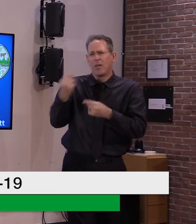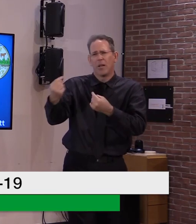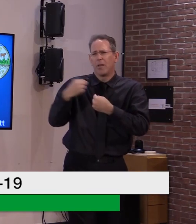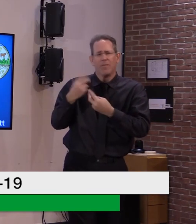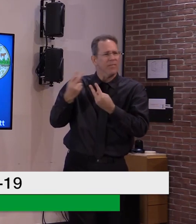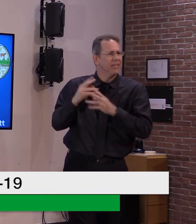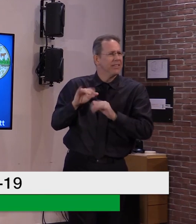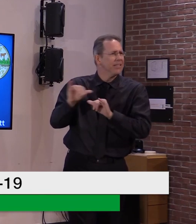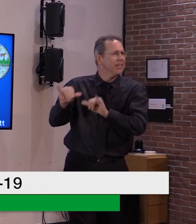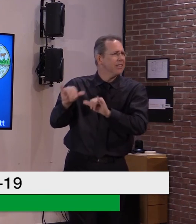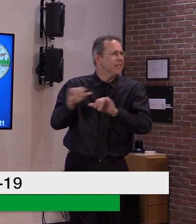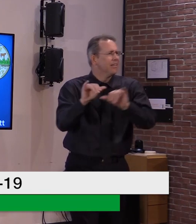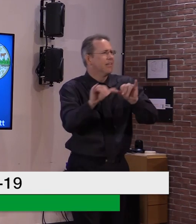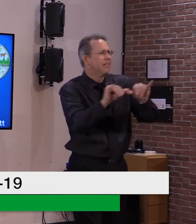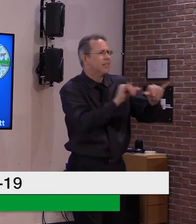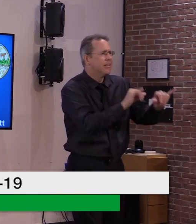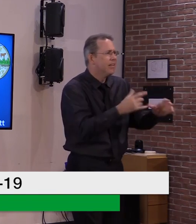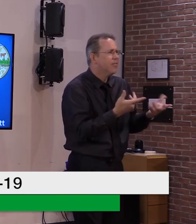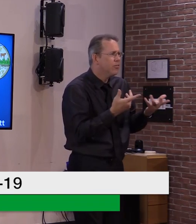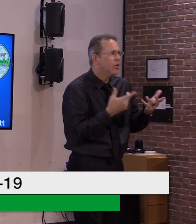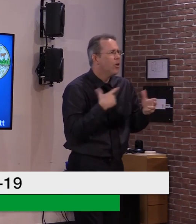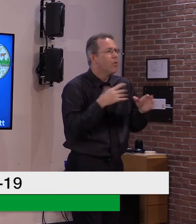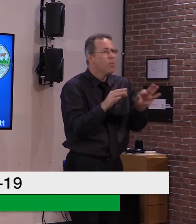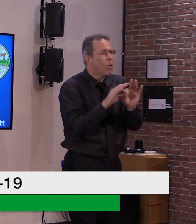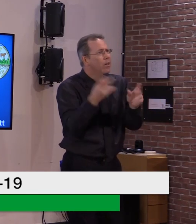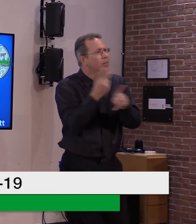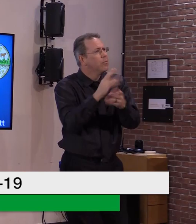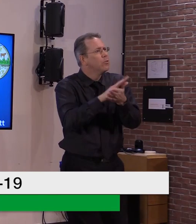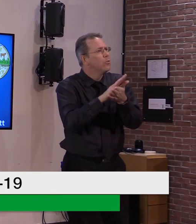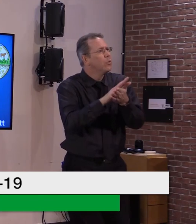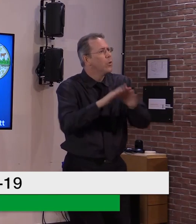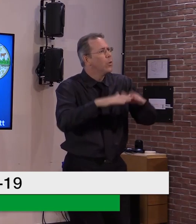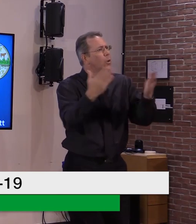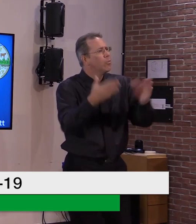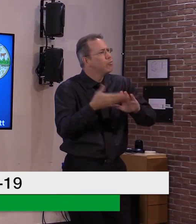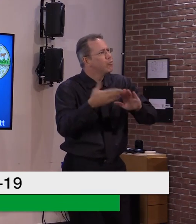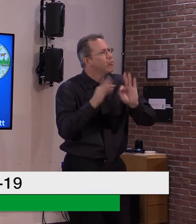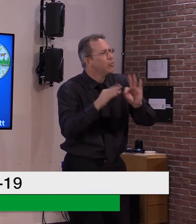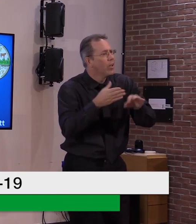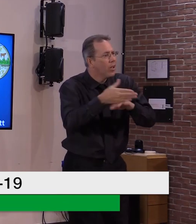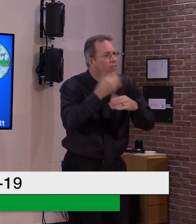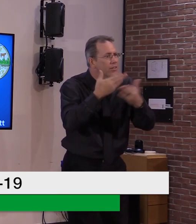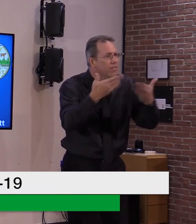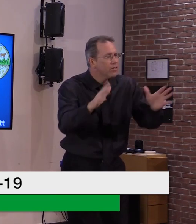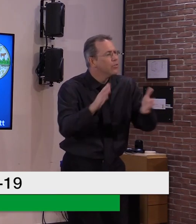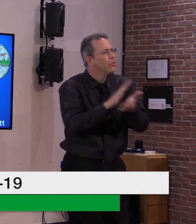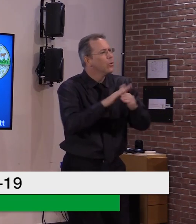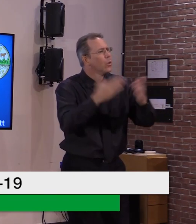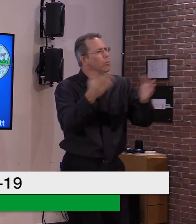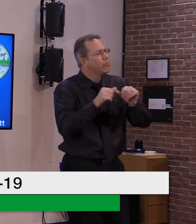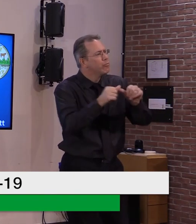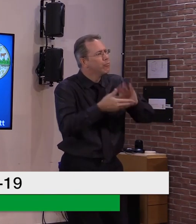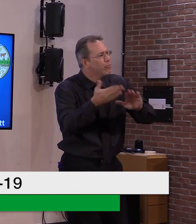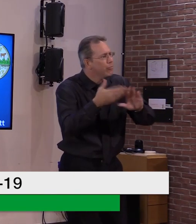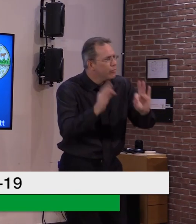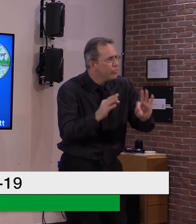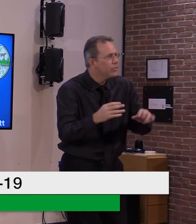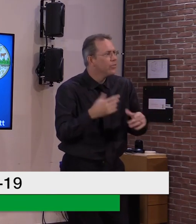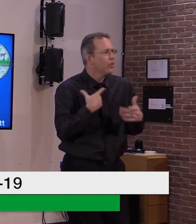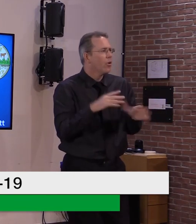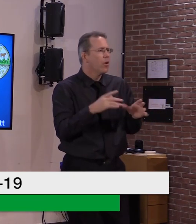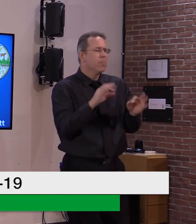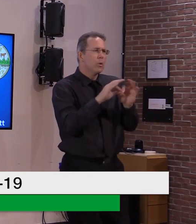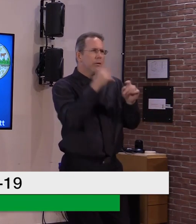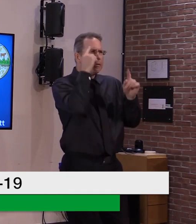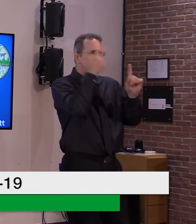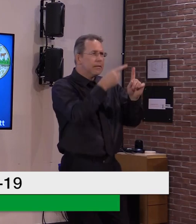school for their own benefit will will change plans so that's our that's our message for today i